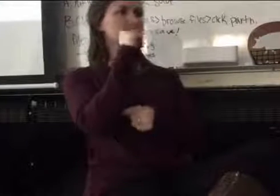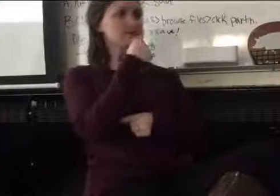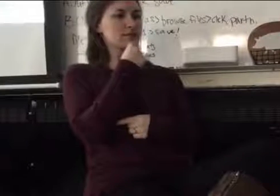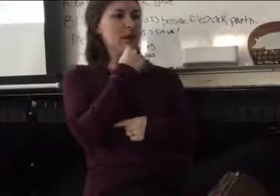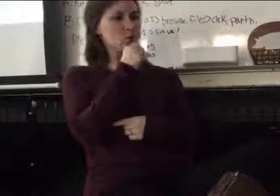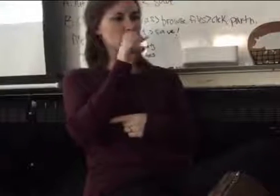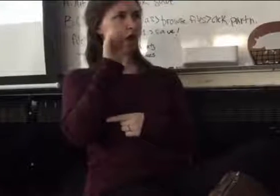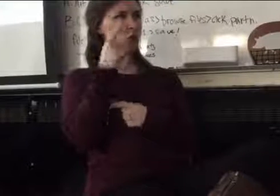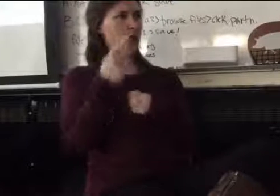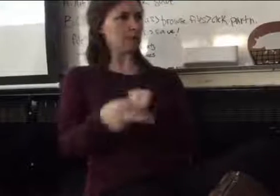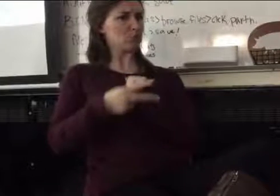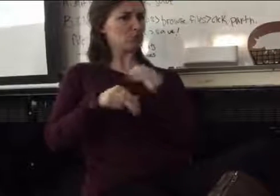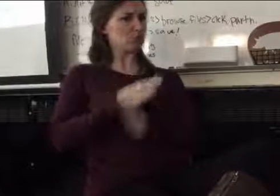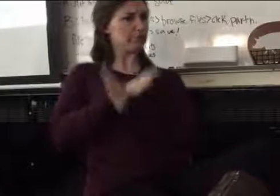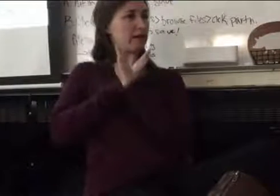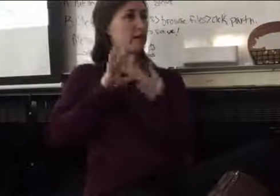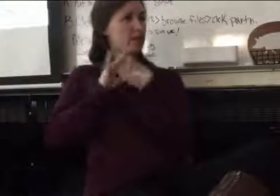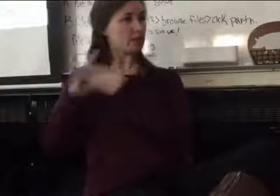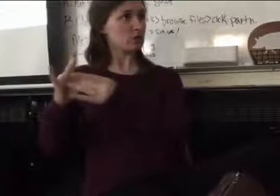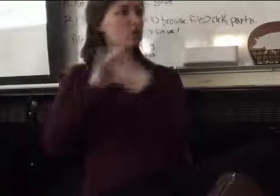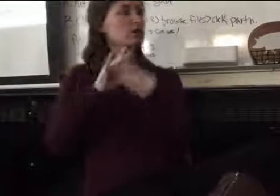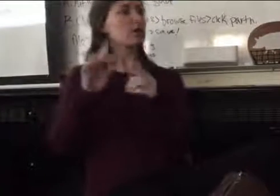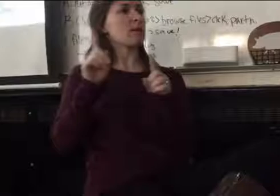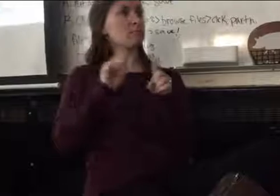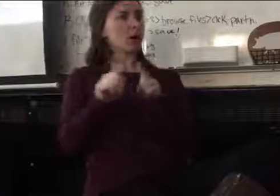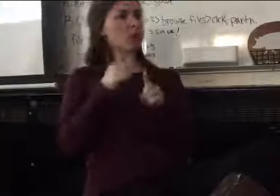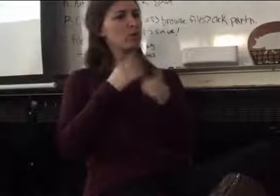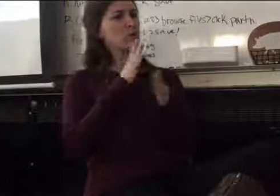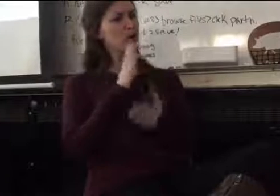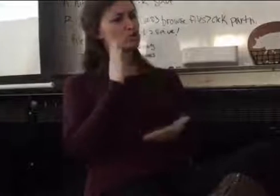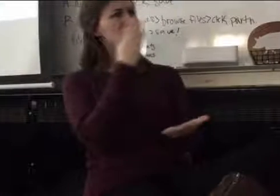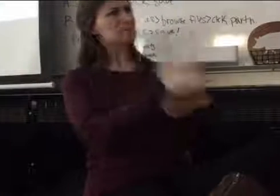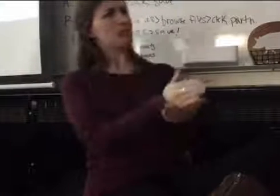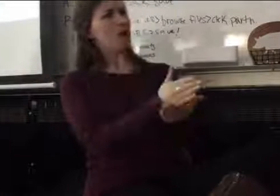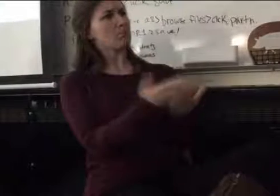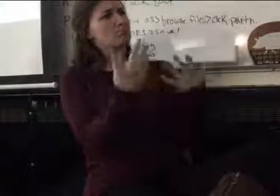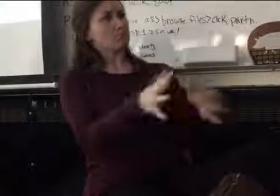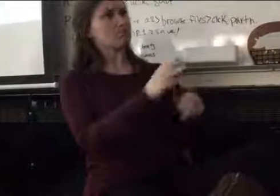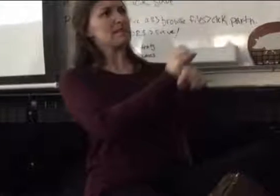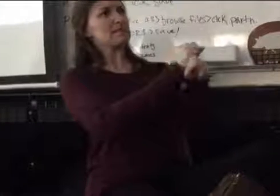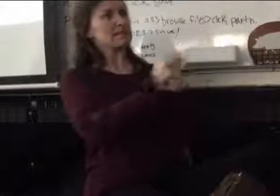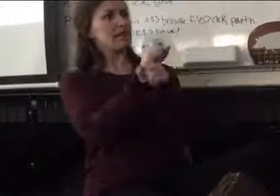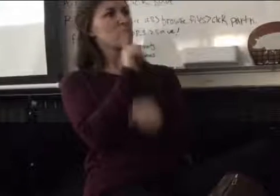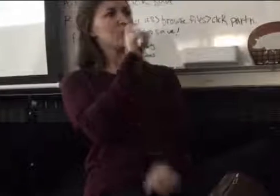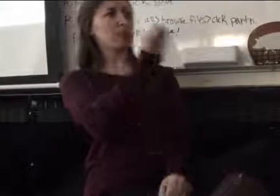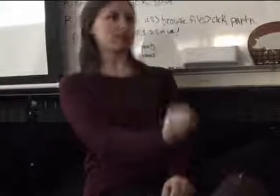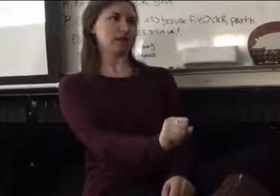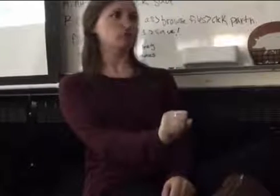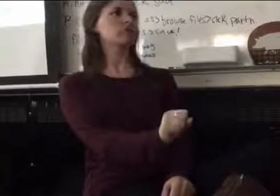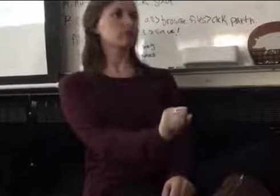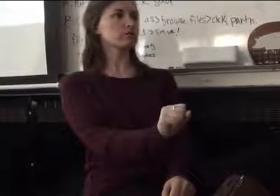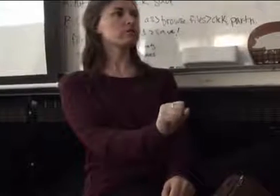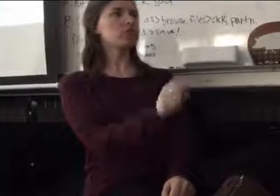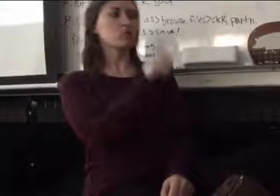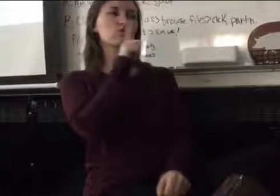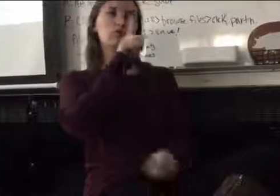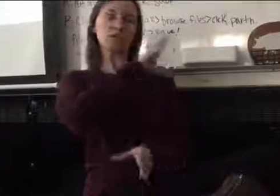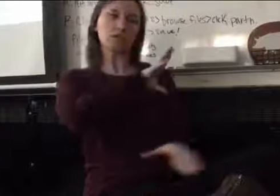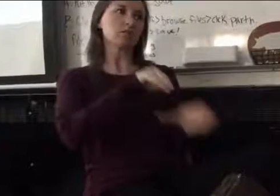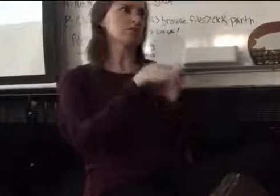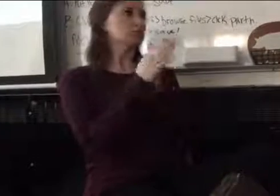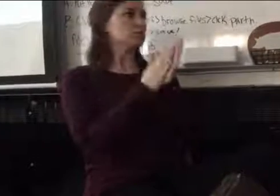Union, but we are also going to stop slavery in the South. Give me 1 second.